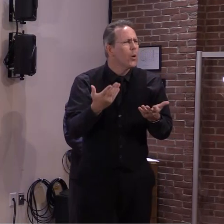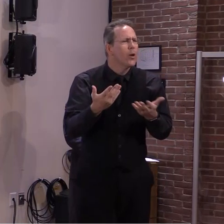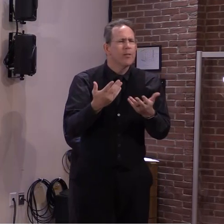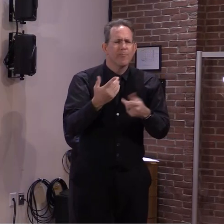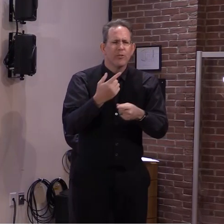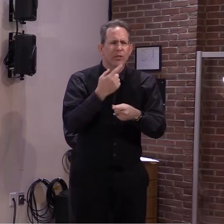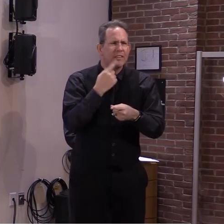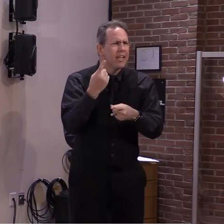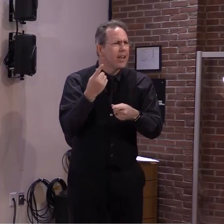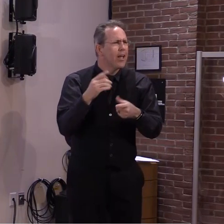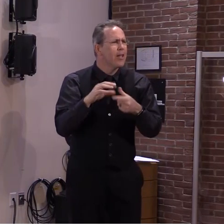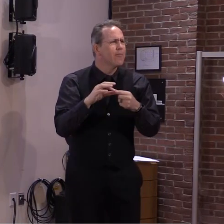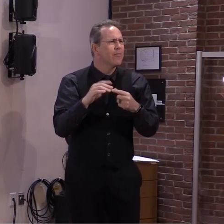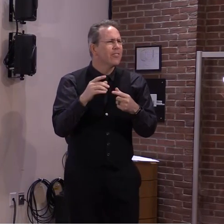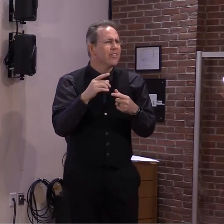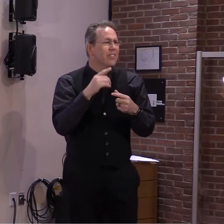so